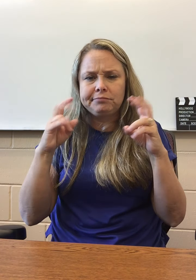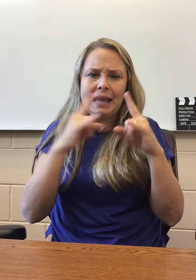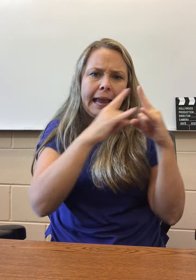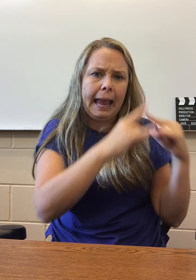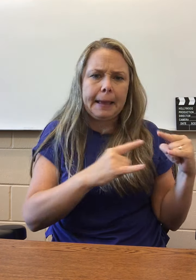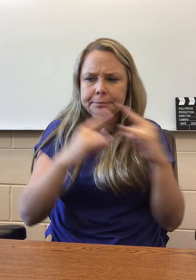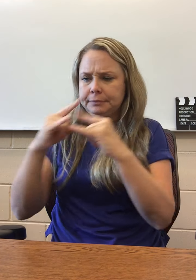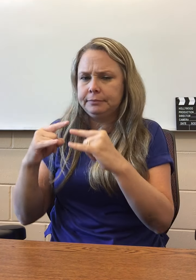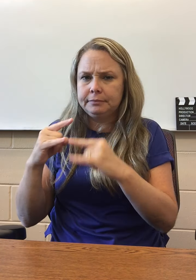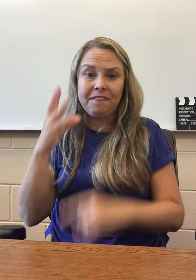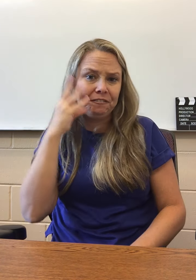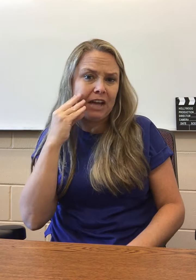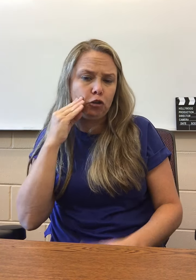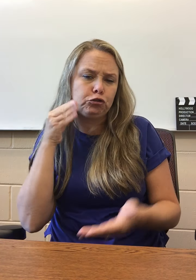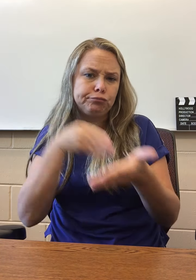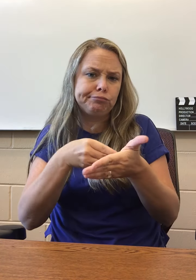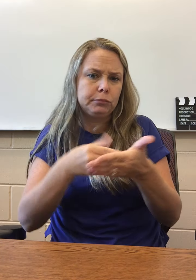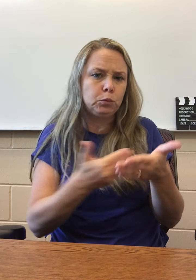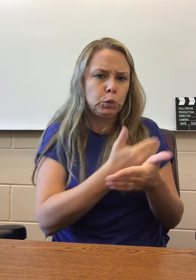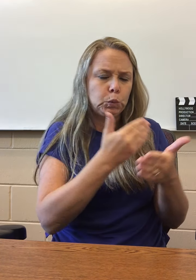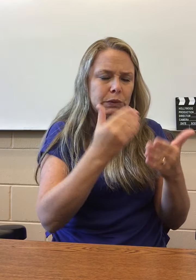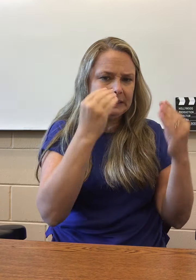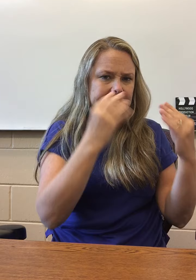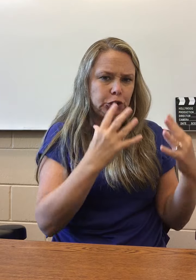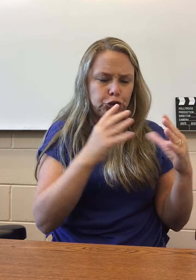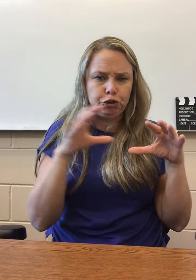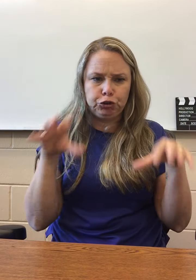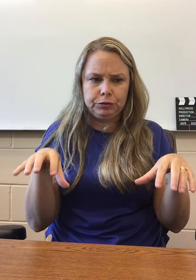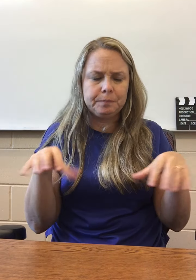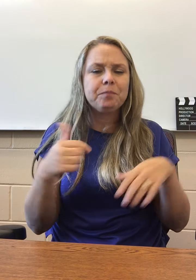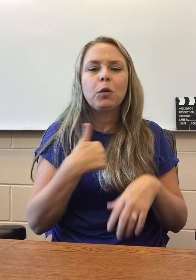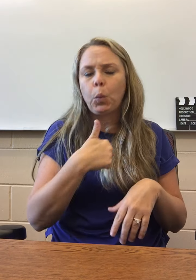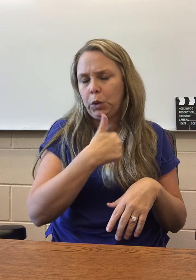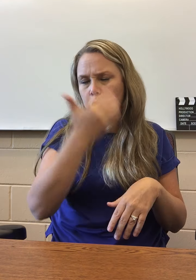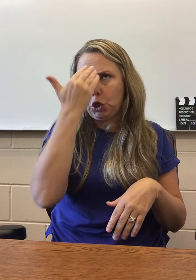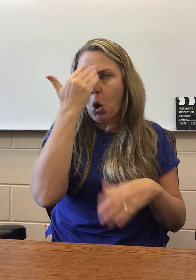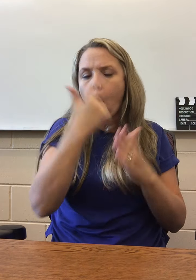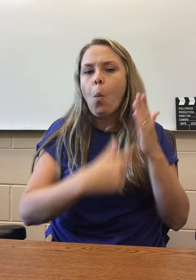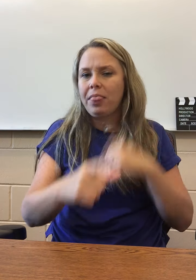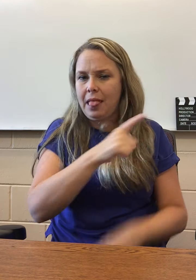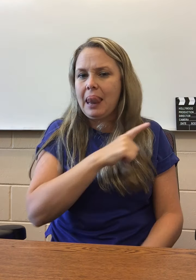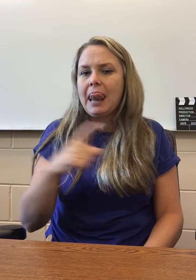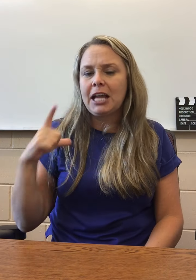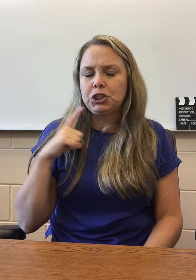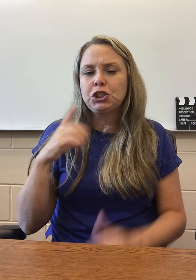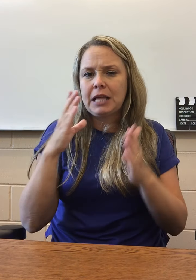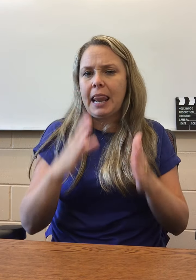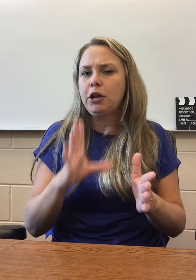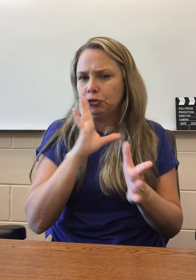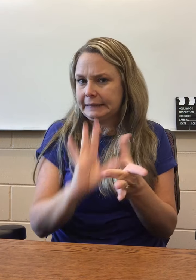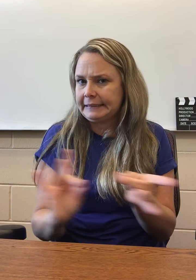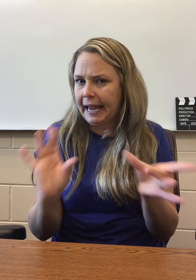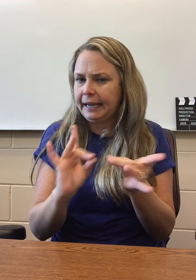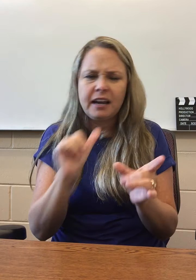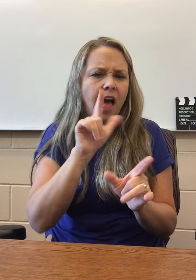versus new teachers and so on so forth yeah and we know what the legislature stated reason was right not not their actual reason